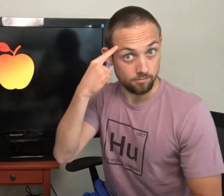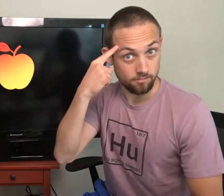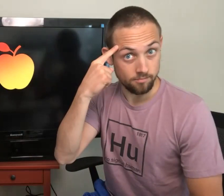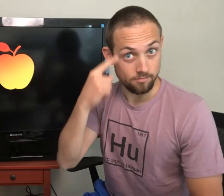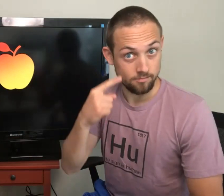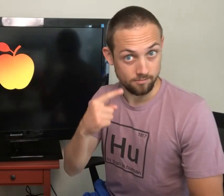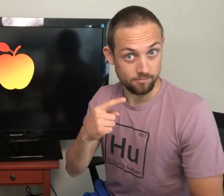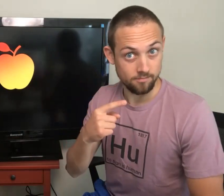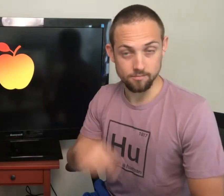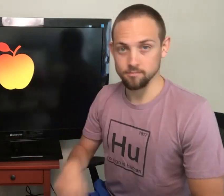Do you like apples?